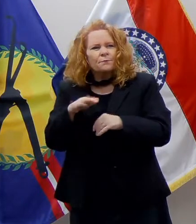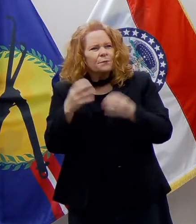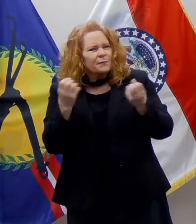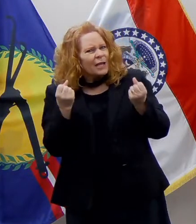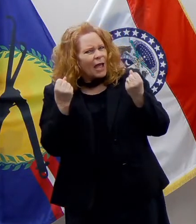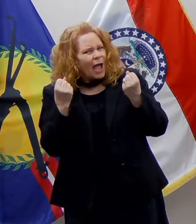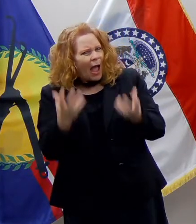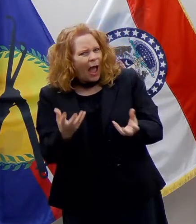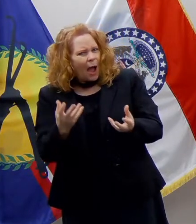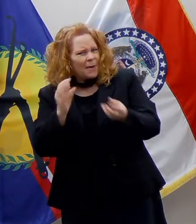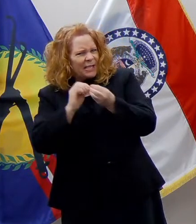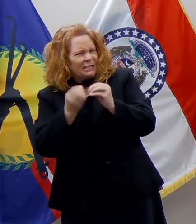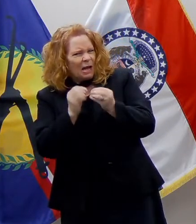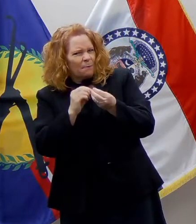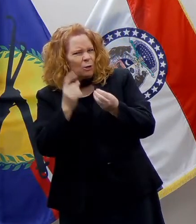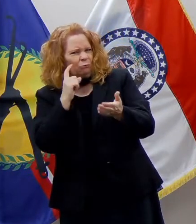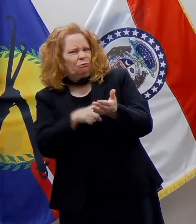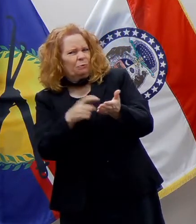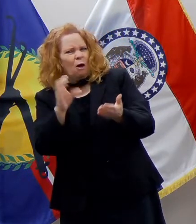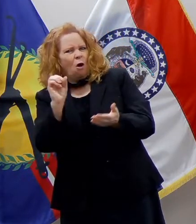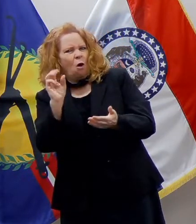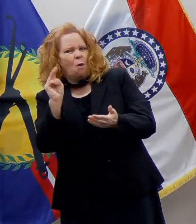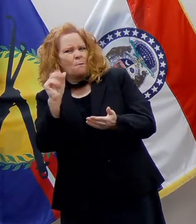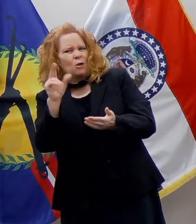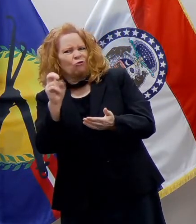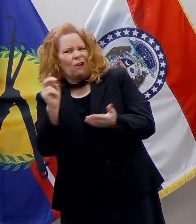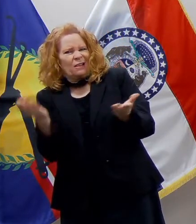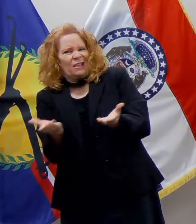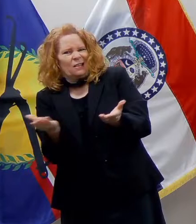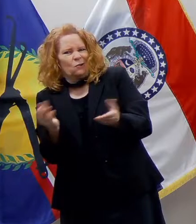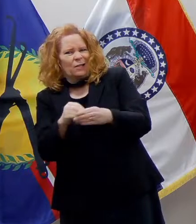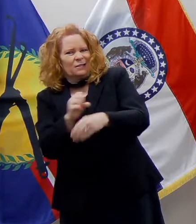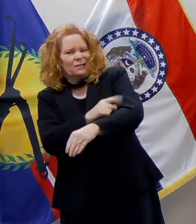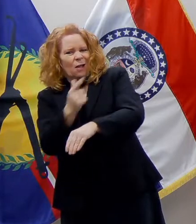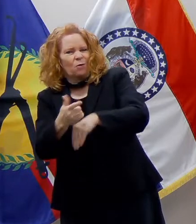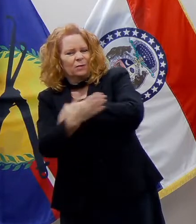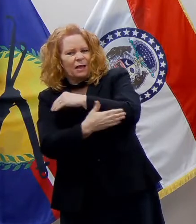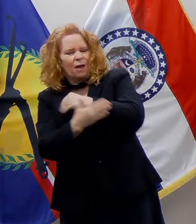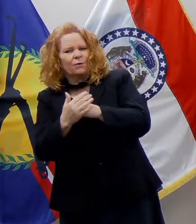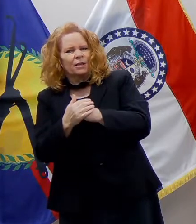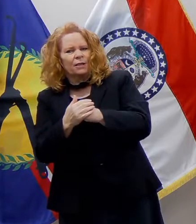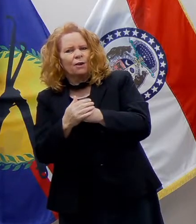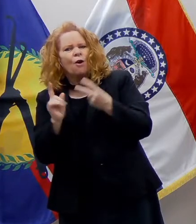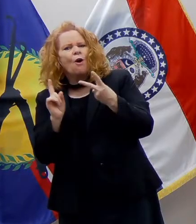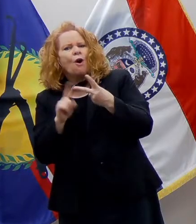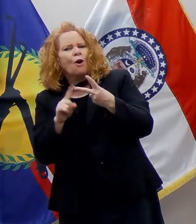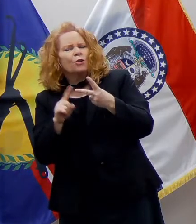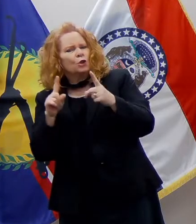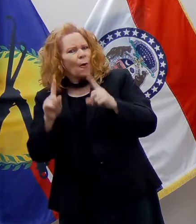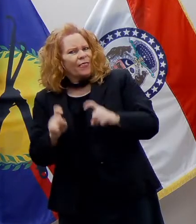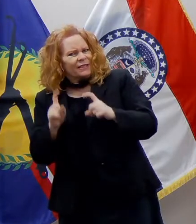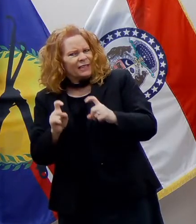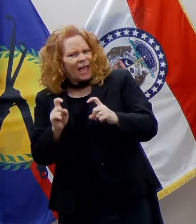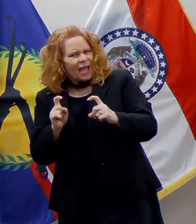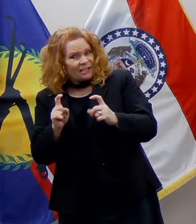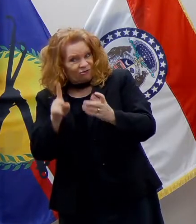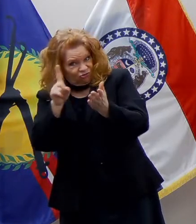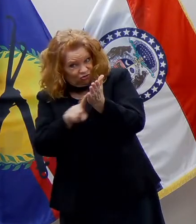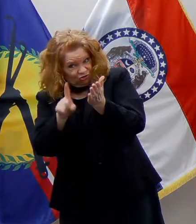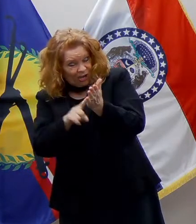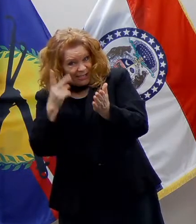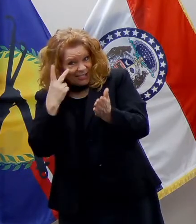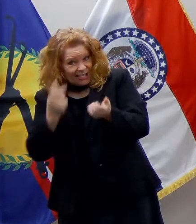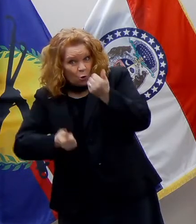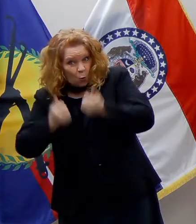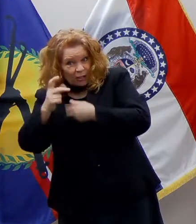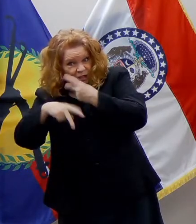been detected in the county, and what portion of the testing that's being done is being sequenced to check whether it's Omicron or a